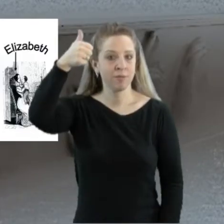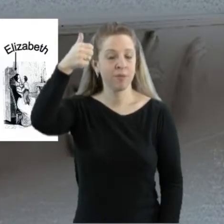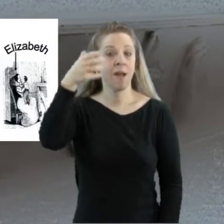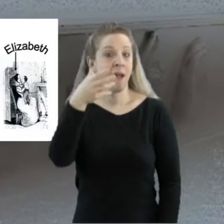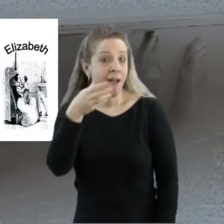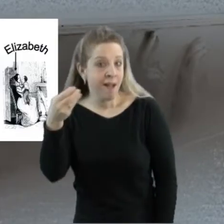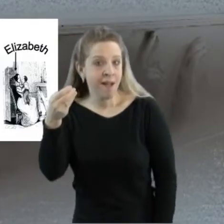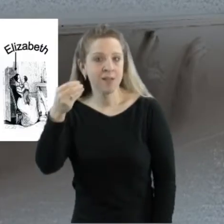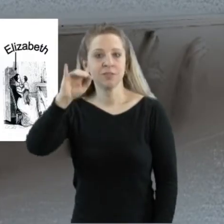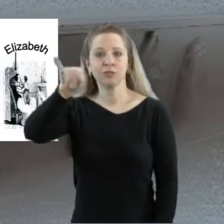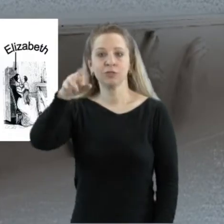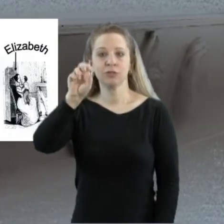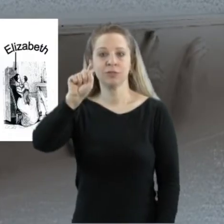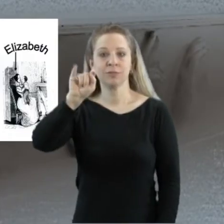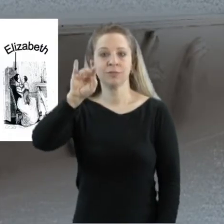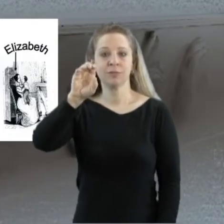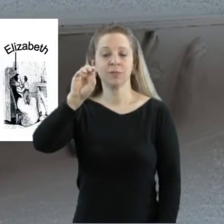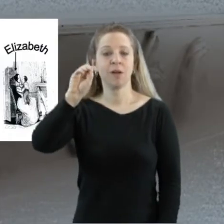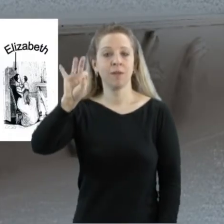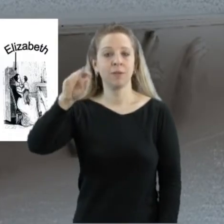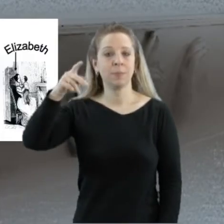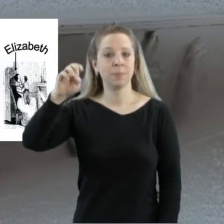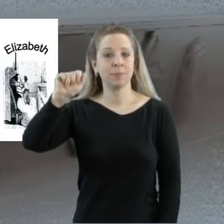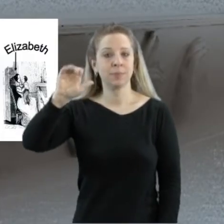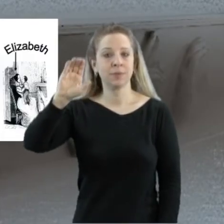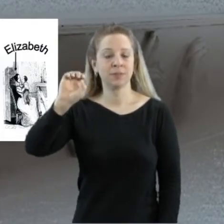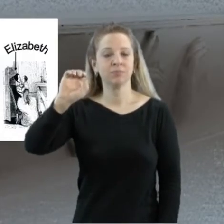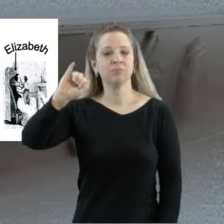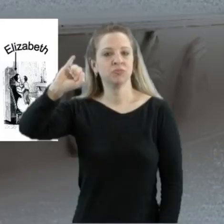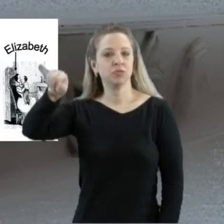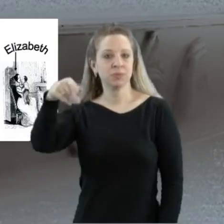He was a mayor and justice of the peace.